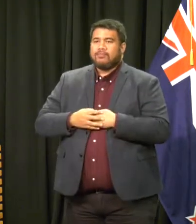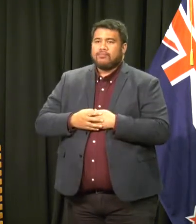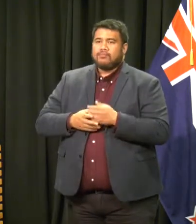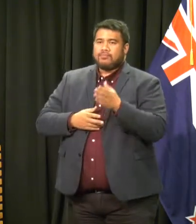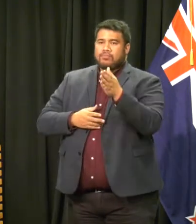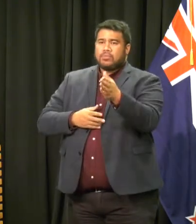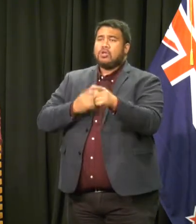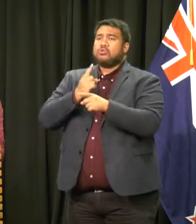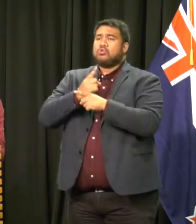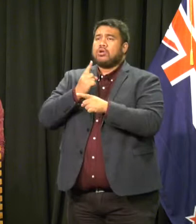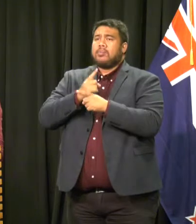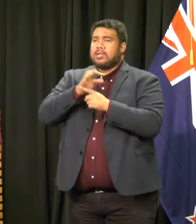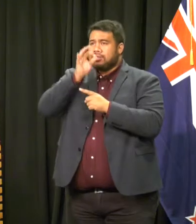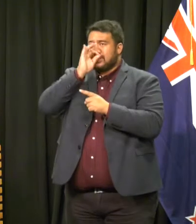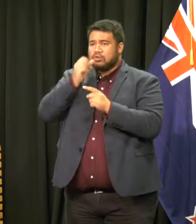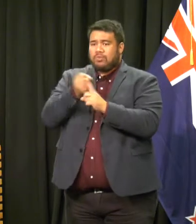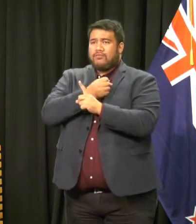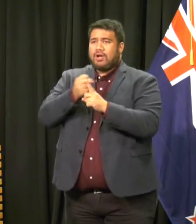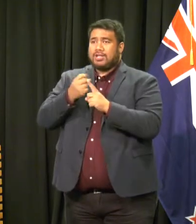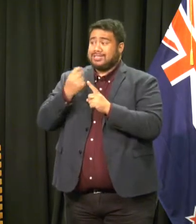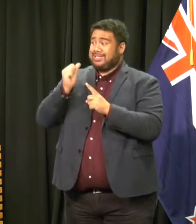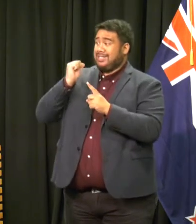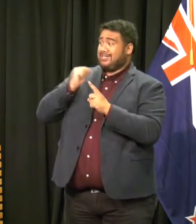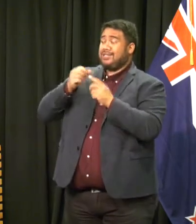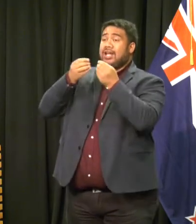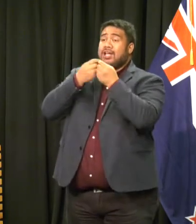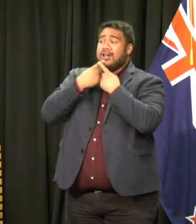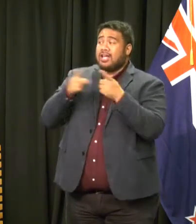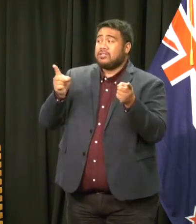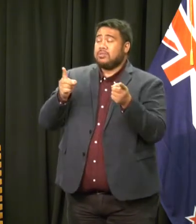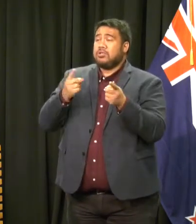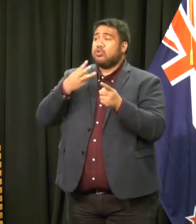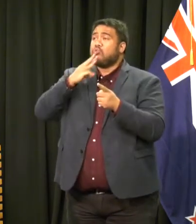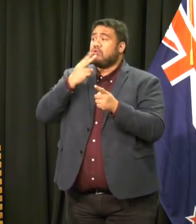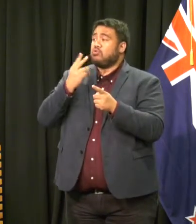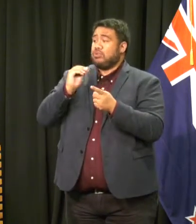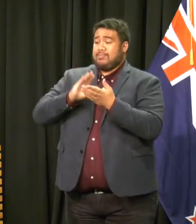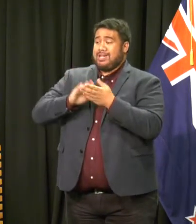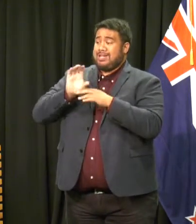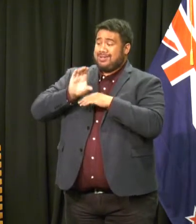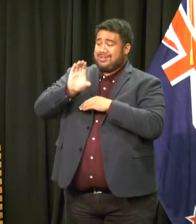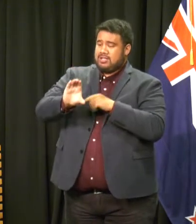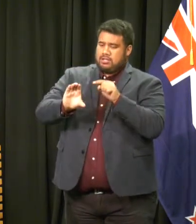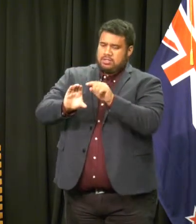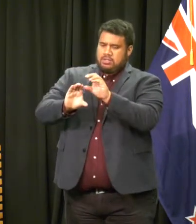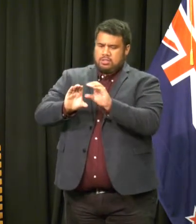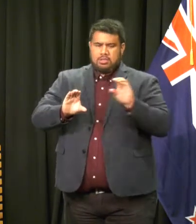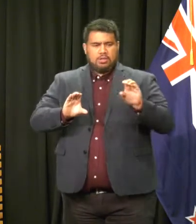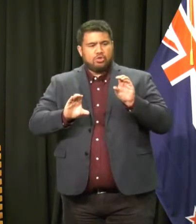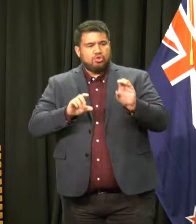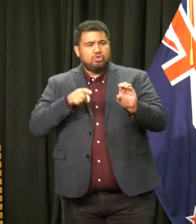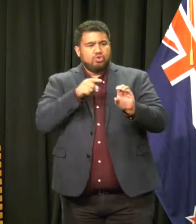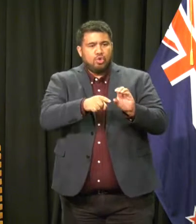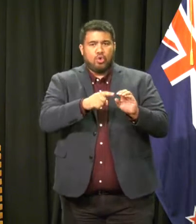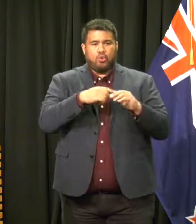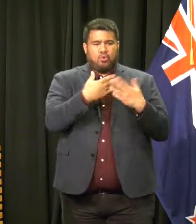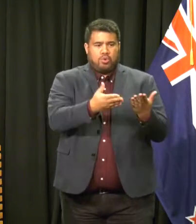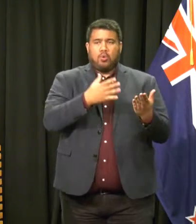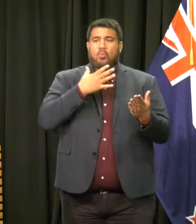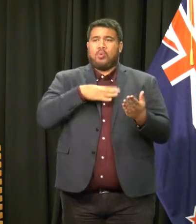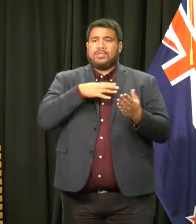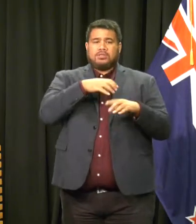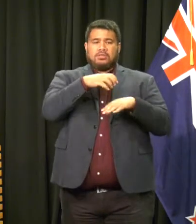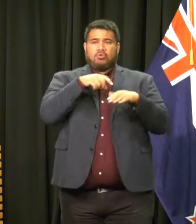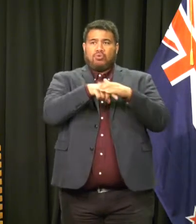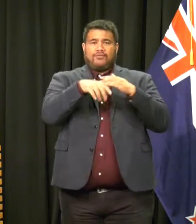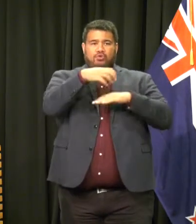sexual violence announcement made yesterday. What money from the $320 million is being allocated to Women's Refuge? I haven't got a specific breakdown